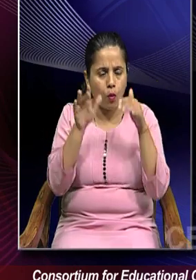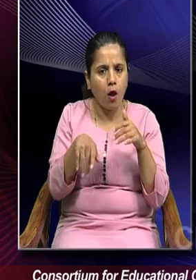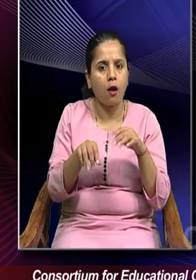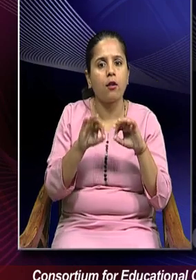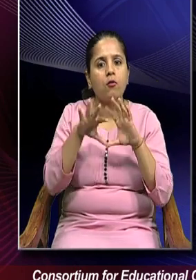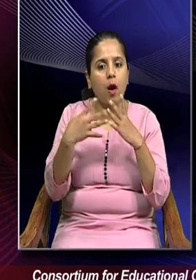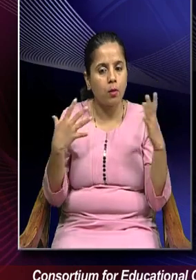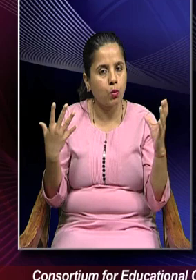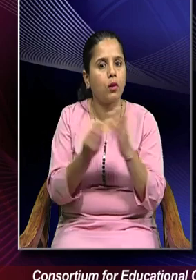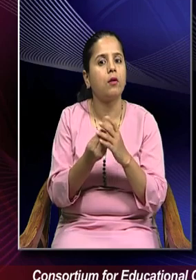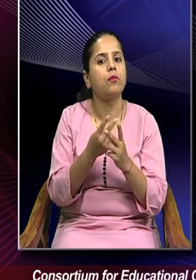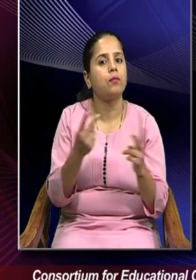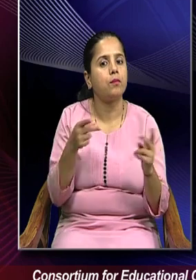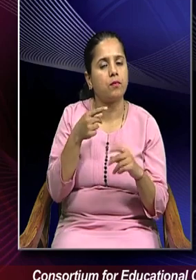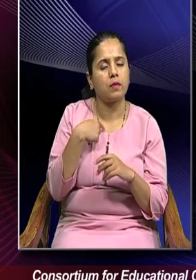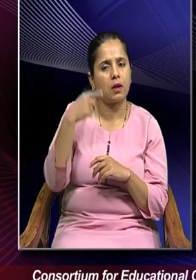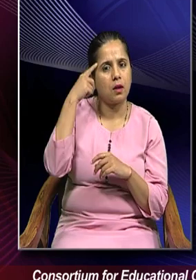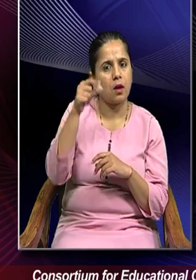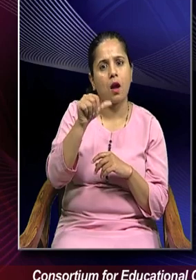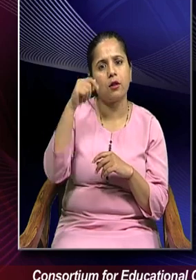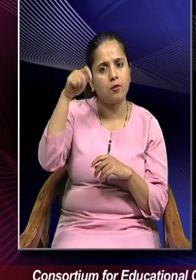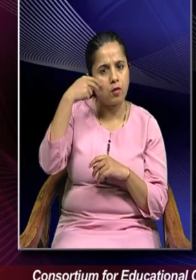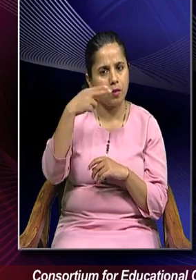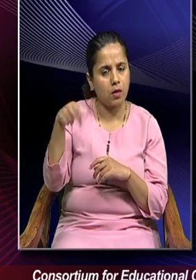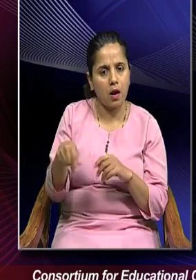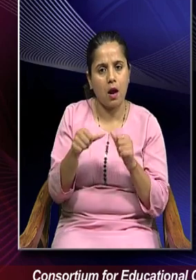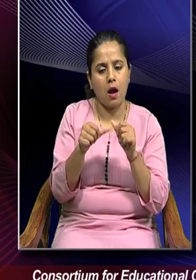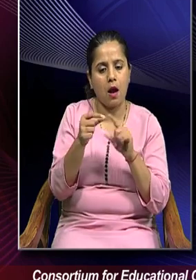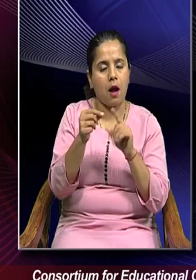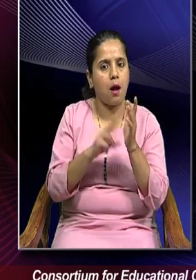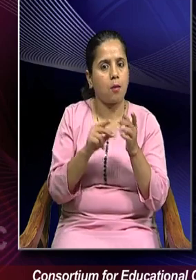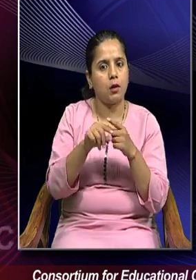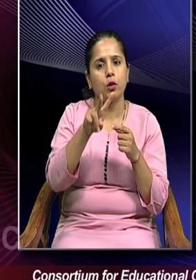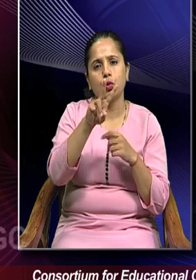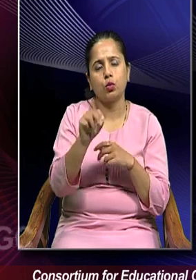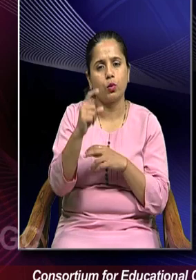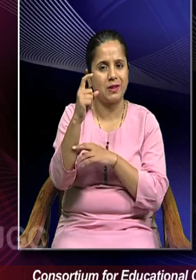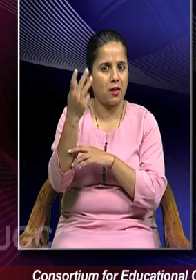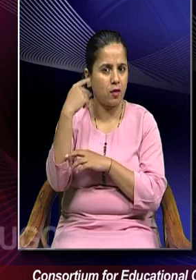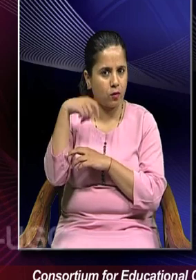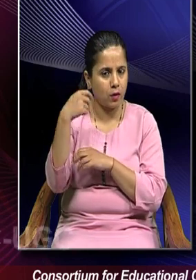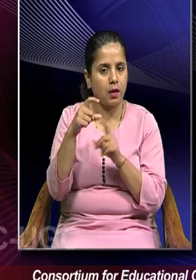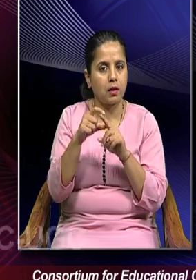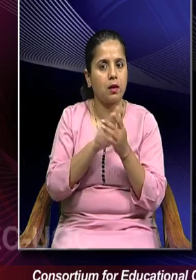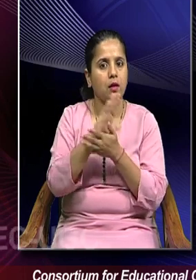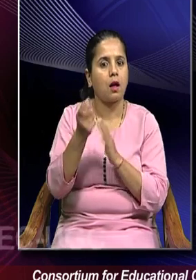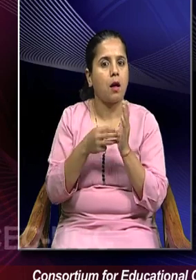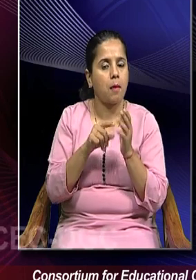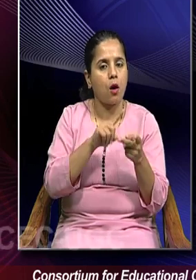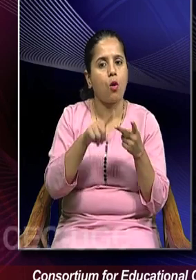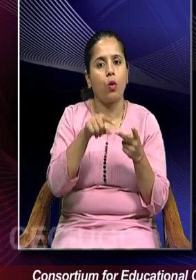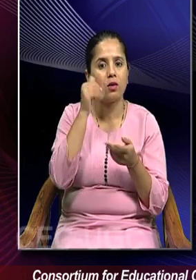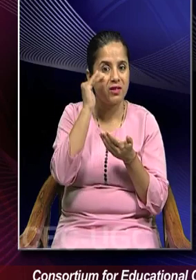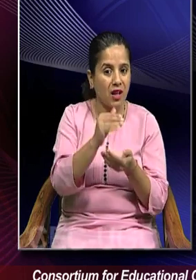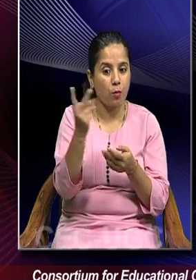family, in which I think there was another film called Apne in 2007, in which Dharmendra, Sunny Deol and